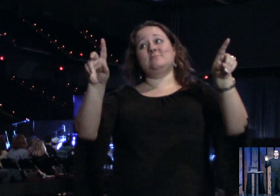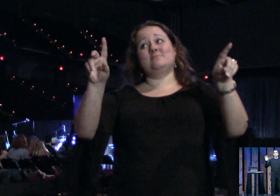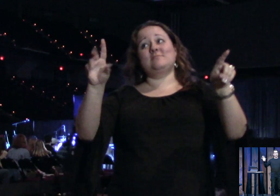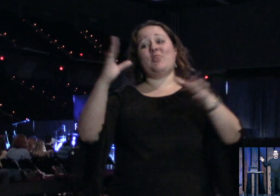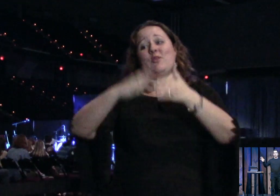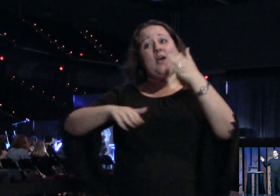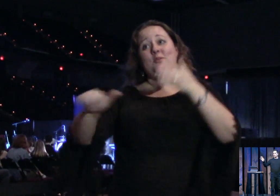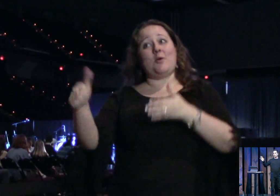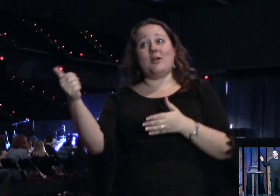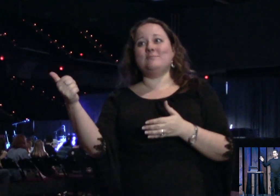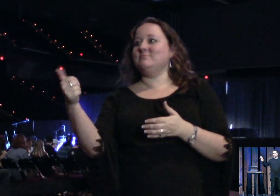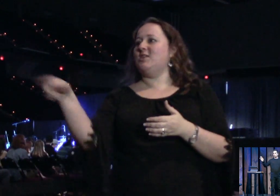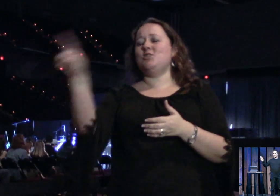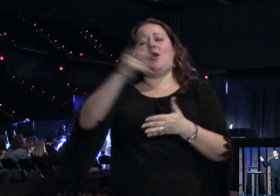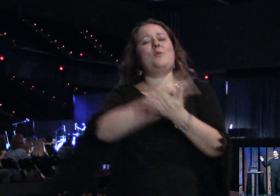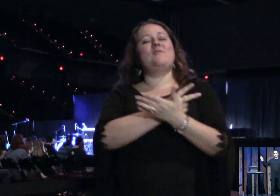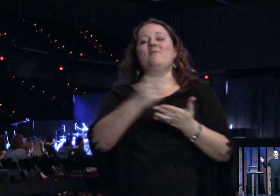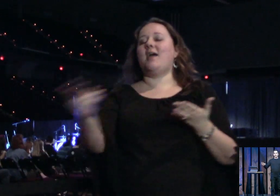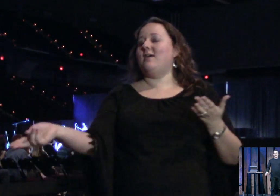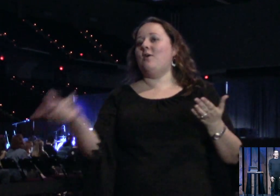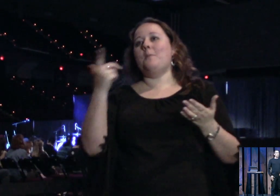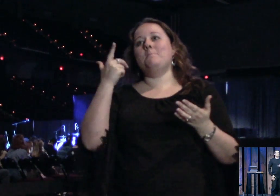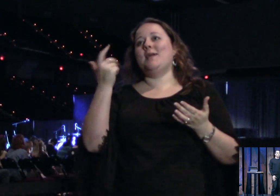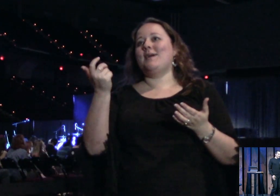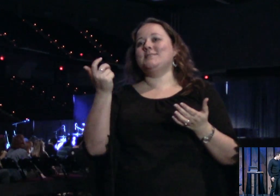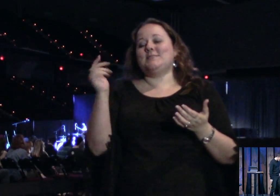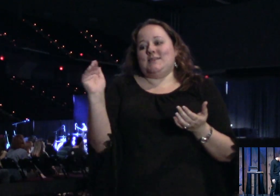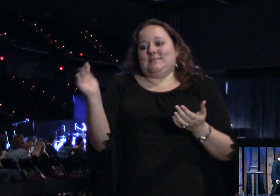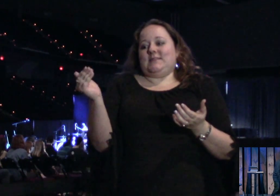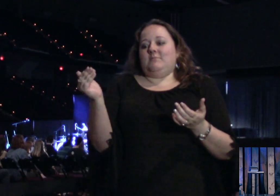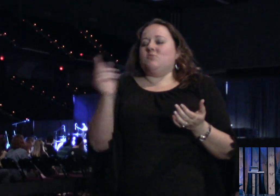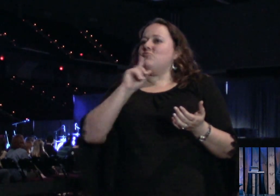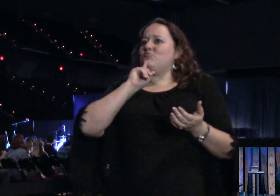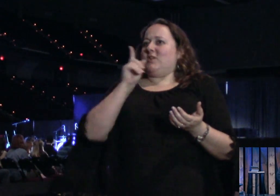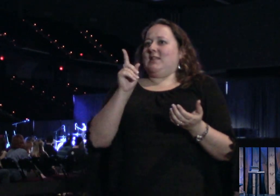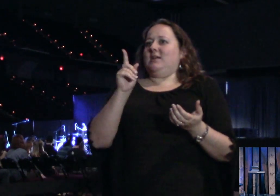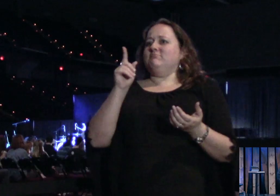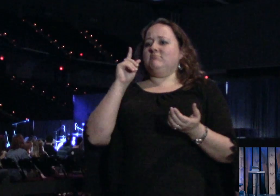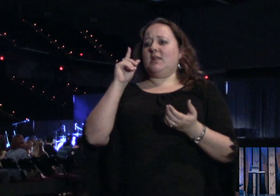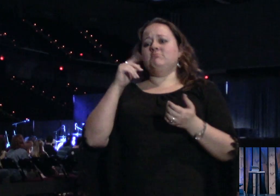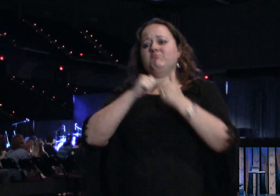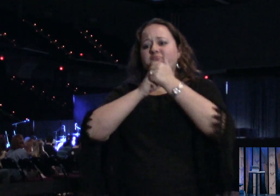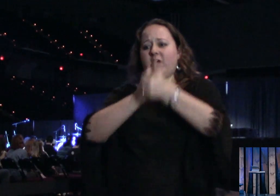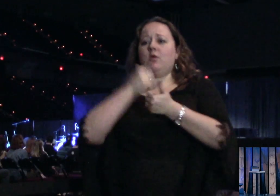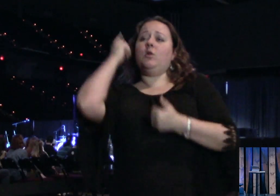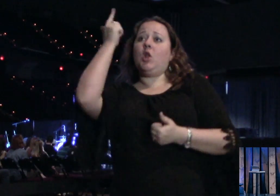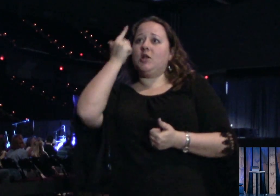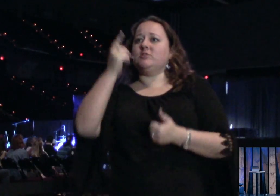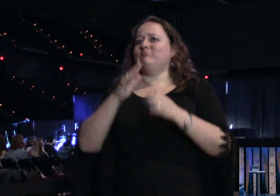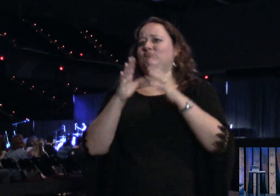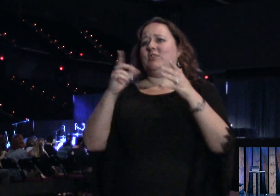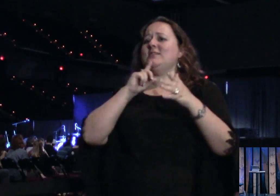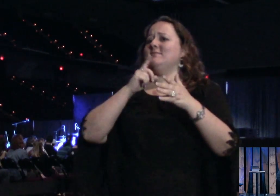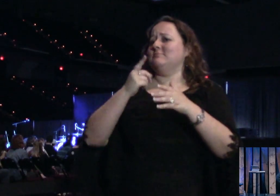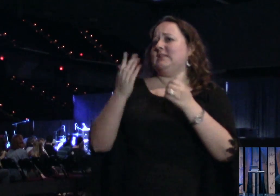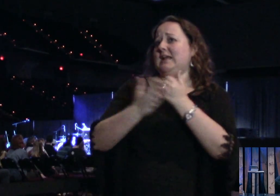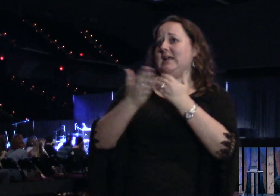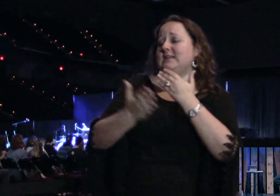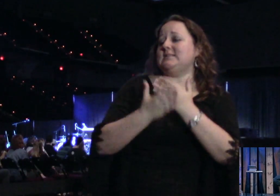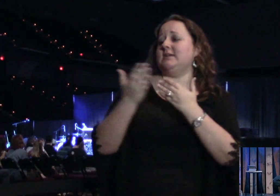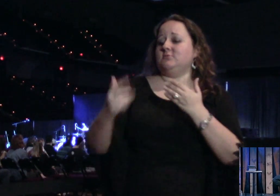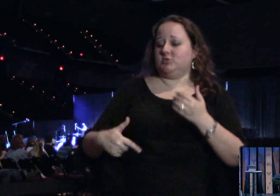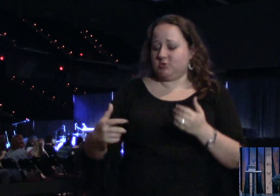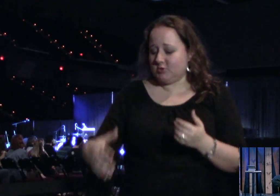of you scrubs would fail miserably because it seems so logical and